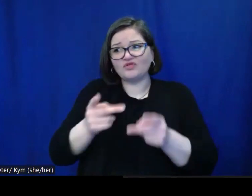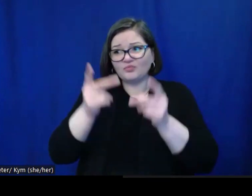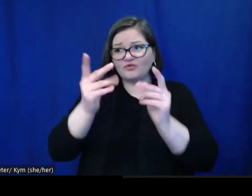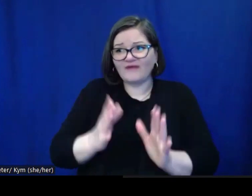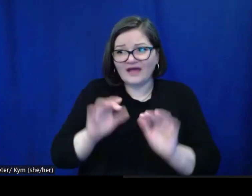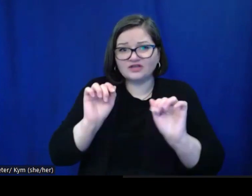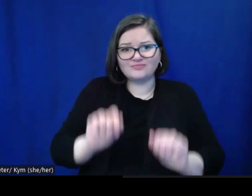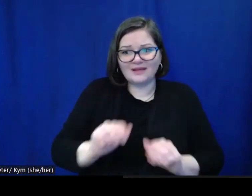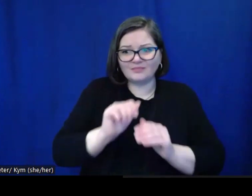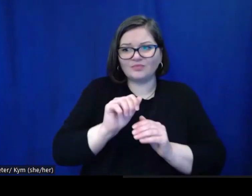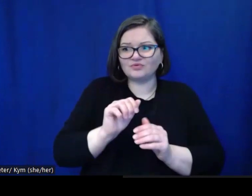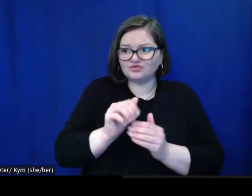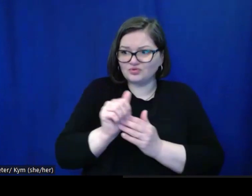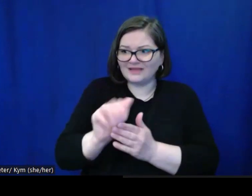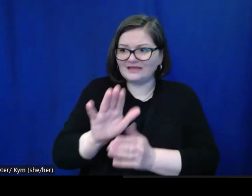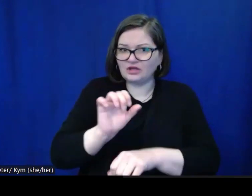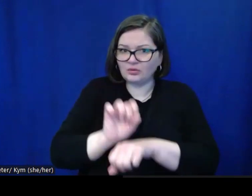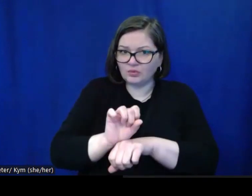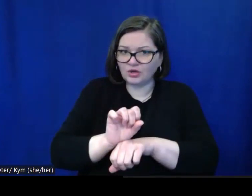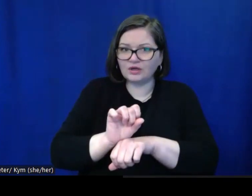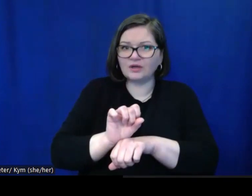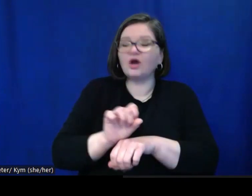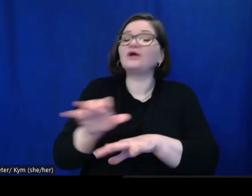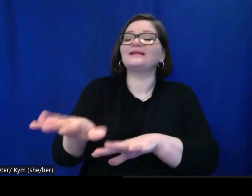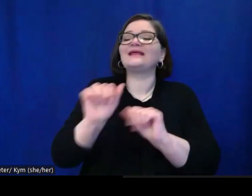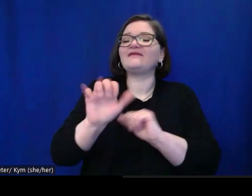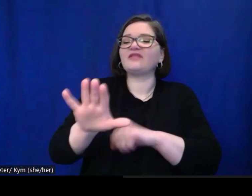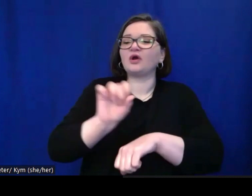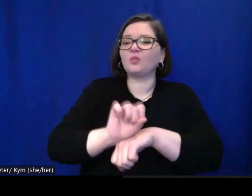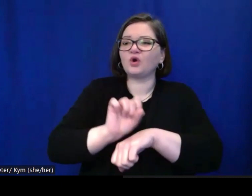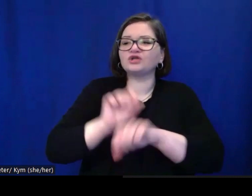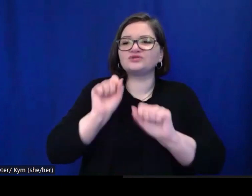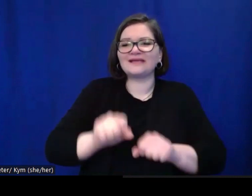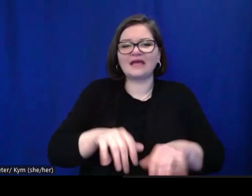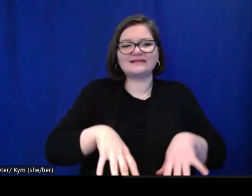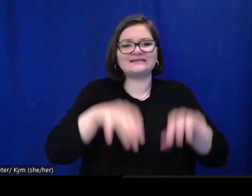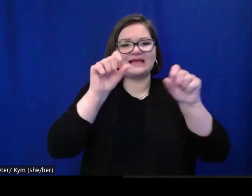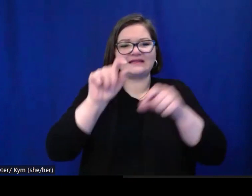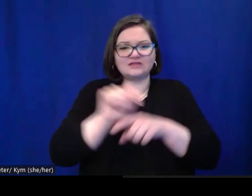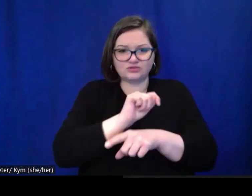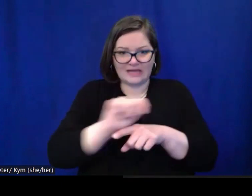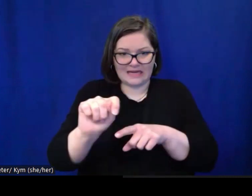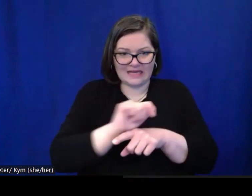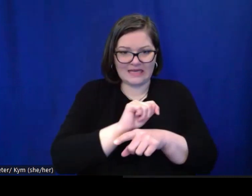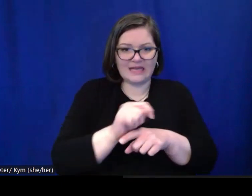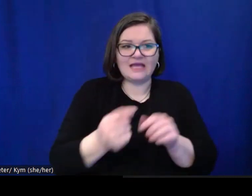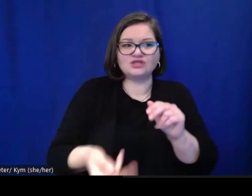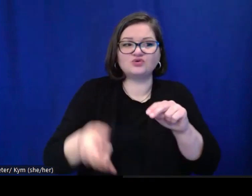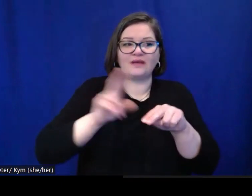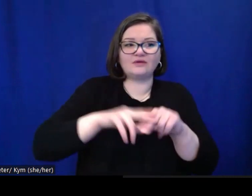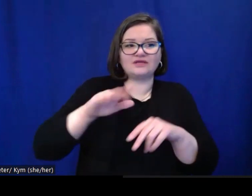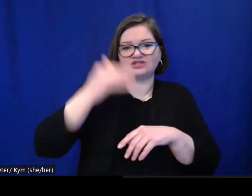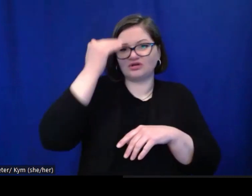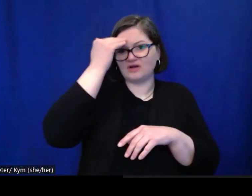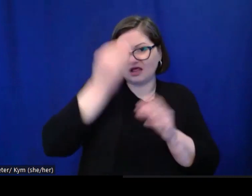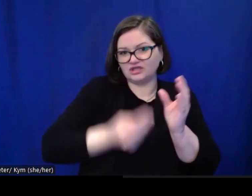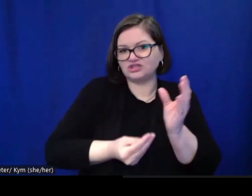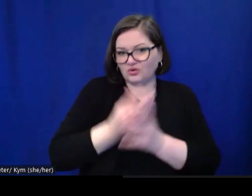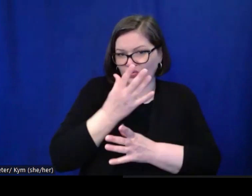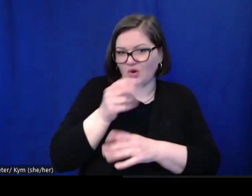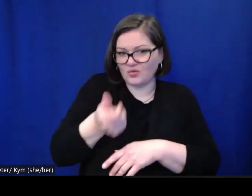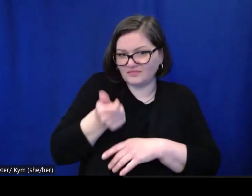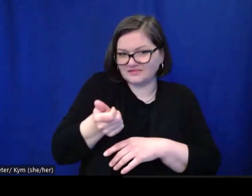the work that they're doing, to be able to support the learning so that they can increase their knowledge and grow. And